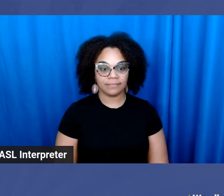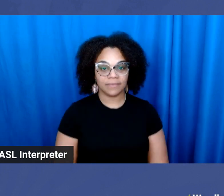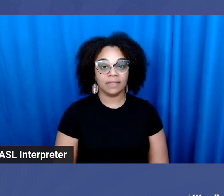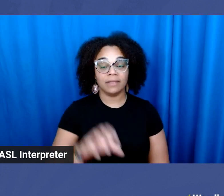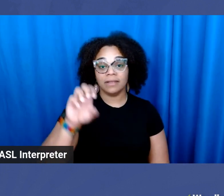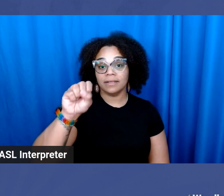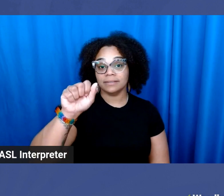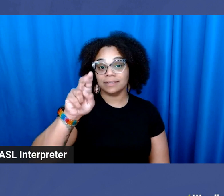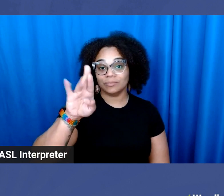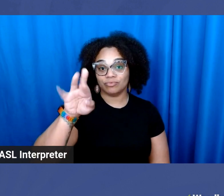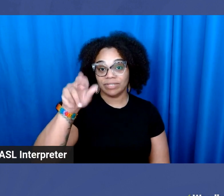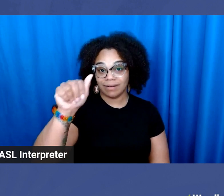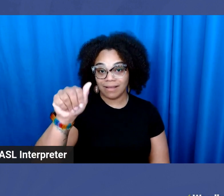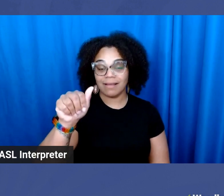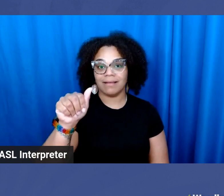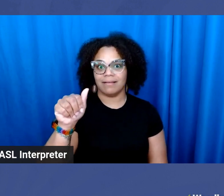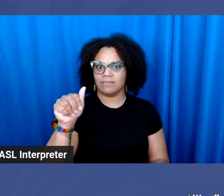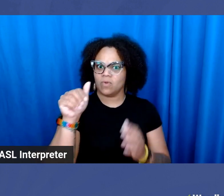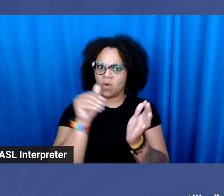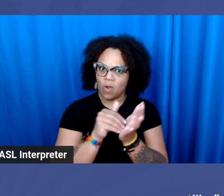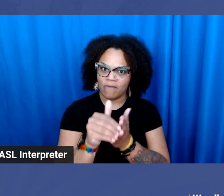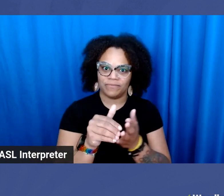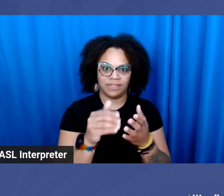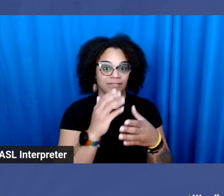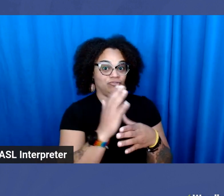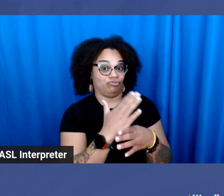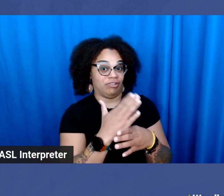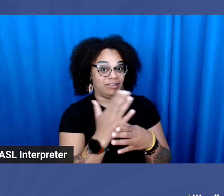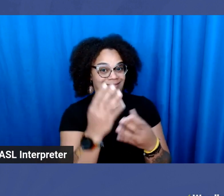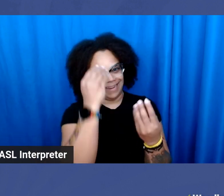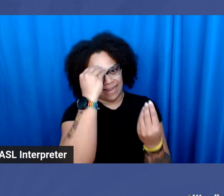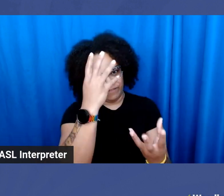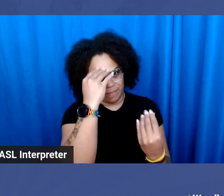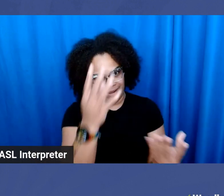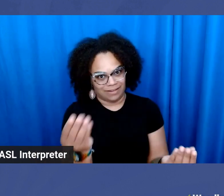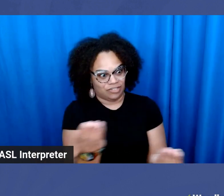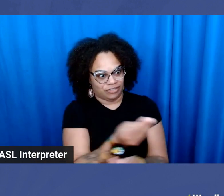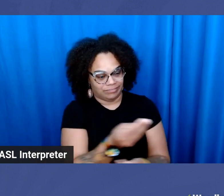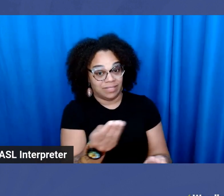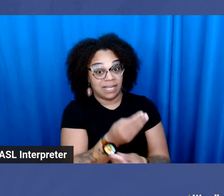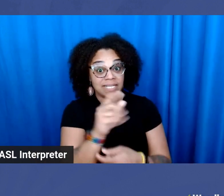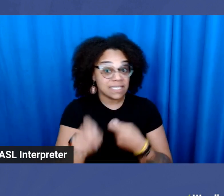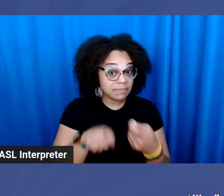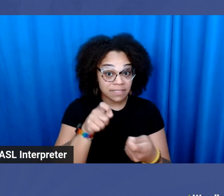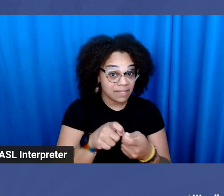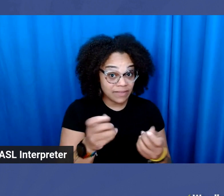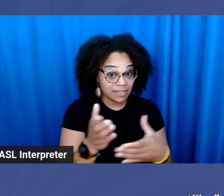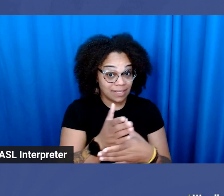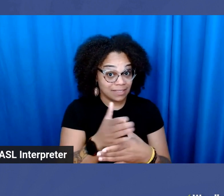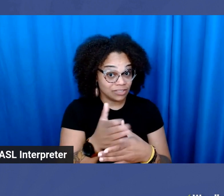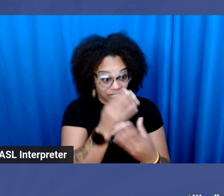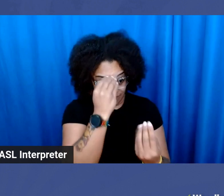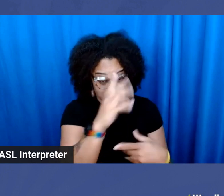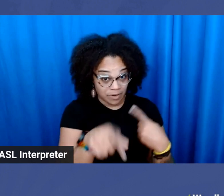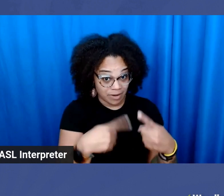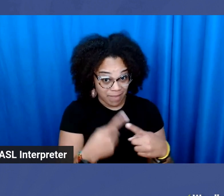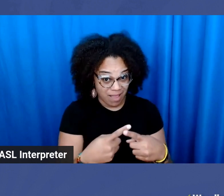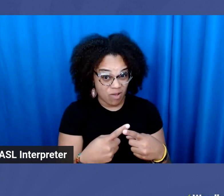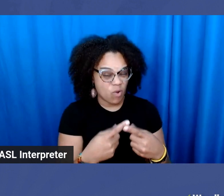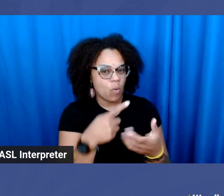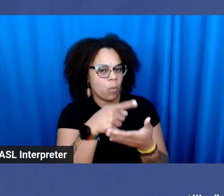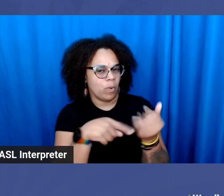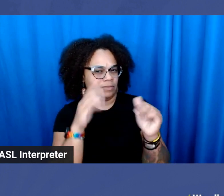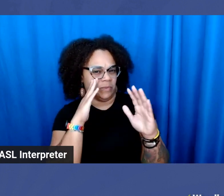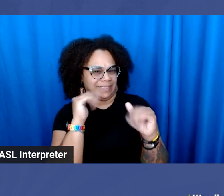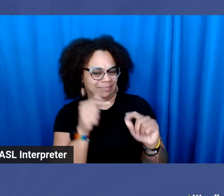Sabrina engaged extensively in information sharing, particularly about what to expect from clients. I think that